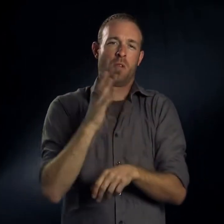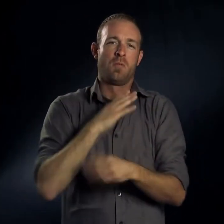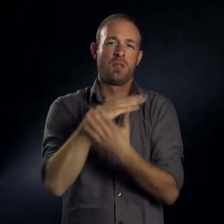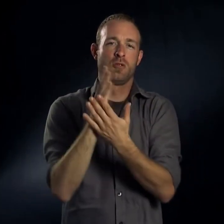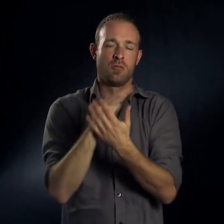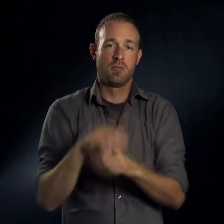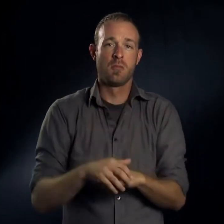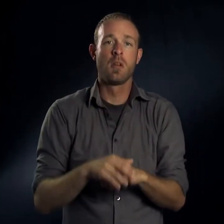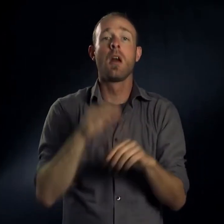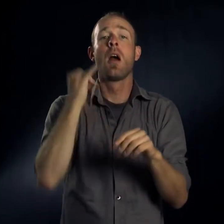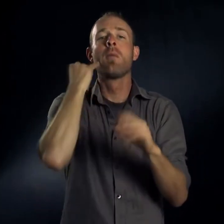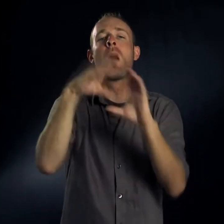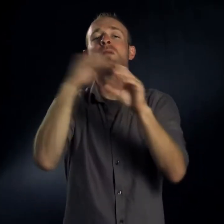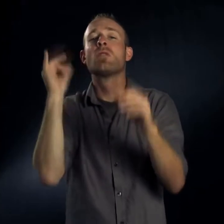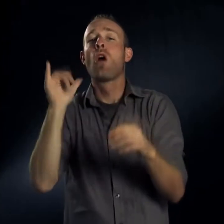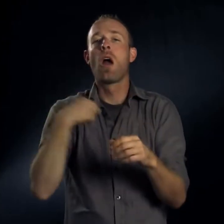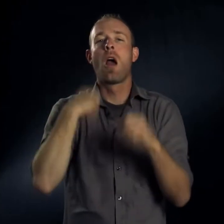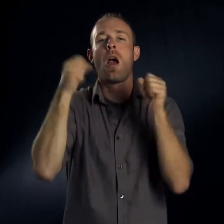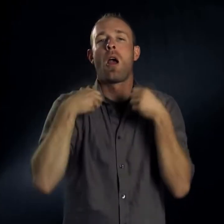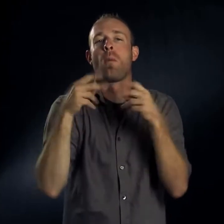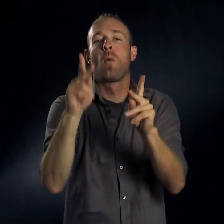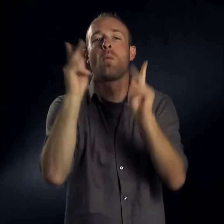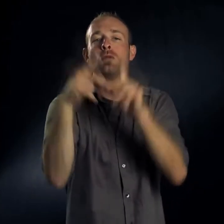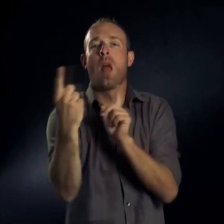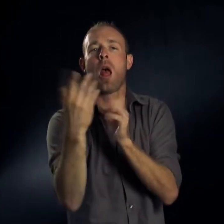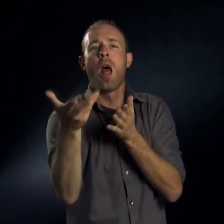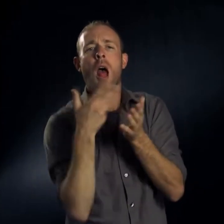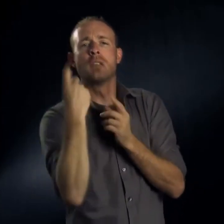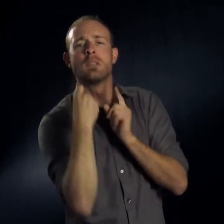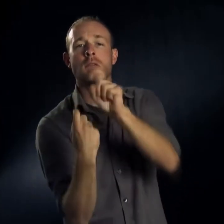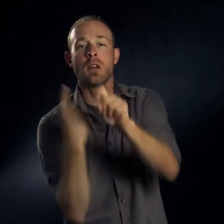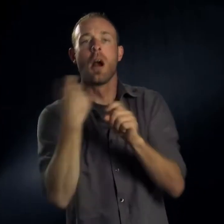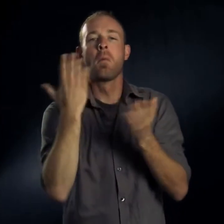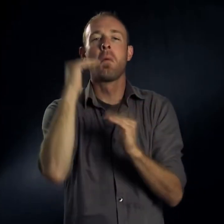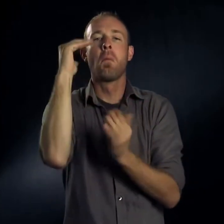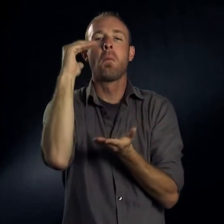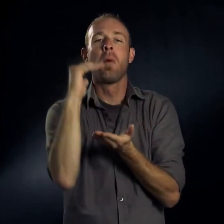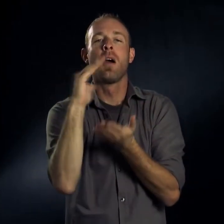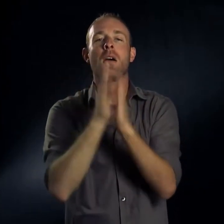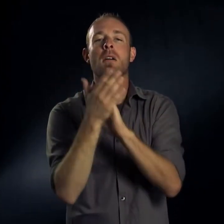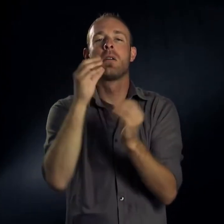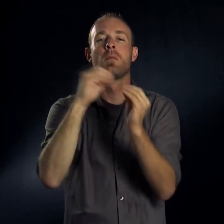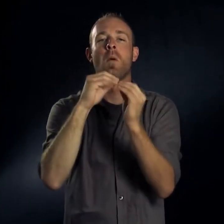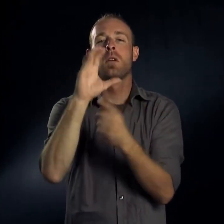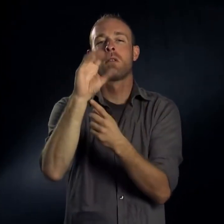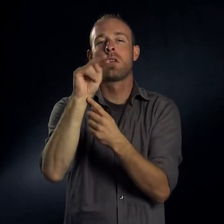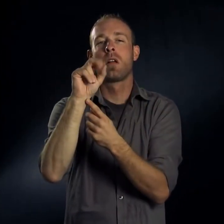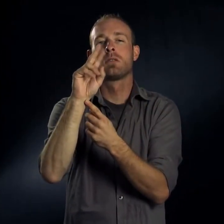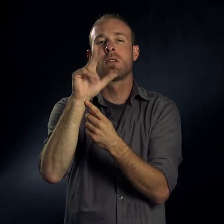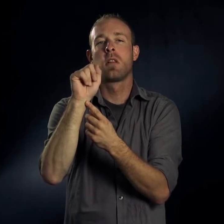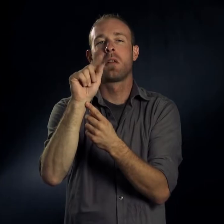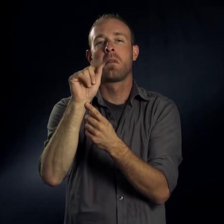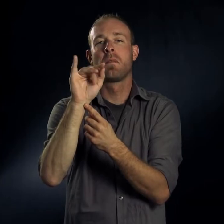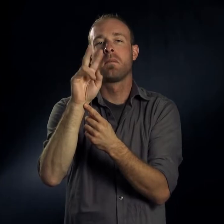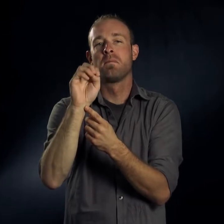the speech. Now, there are different registers that can be used, and depending on the environment,